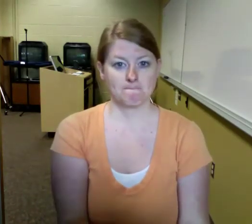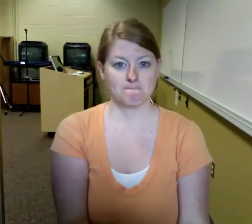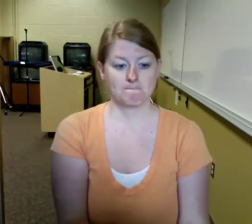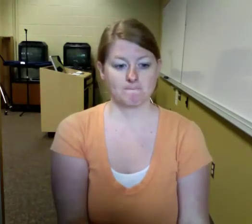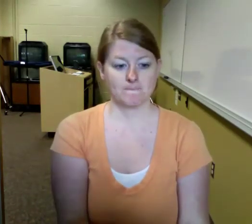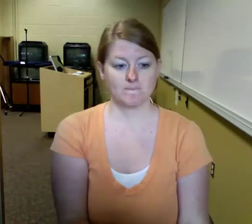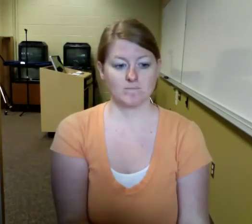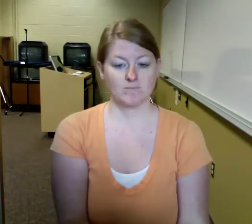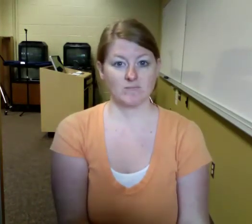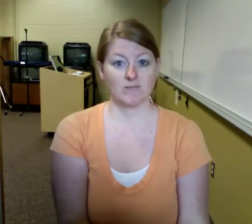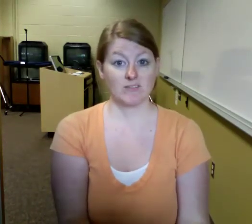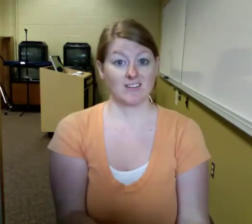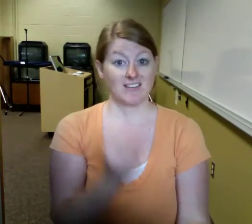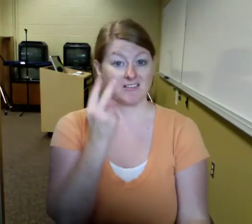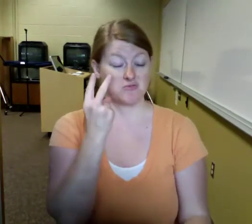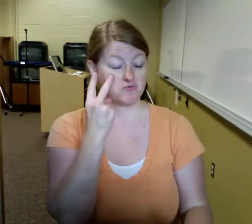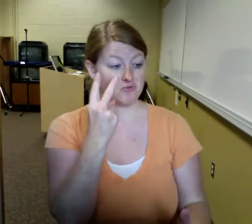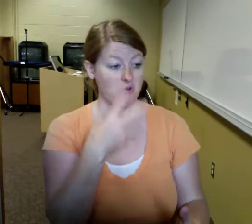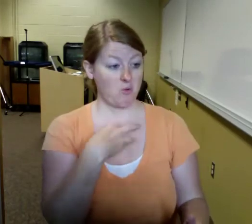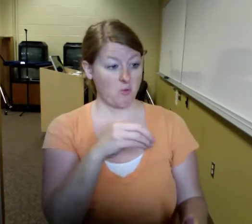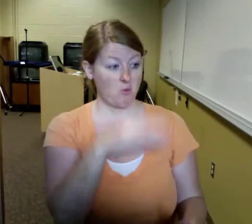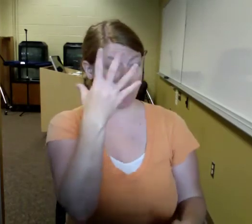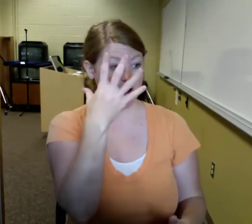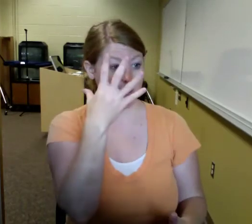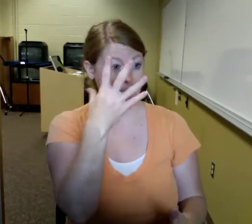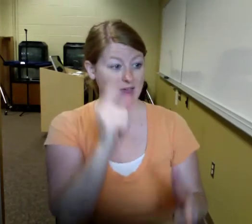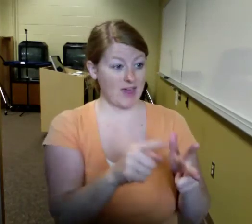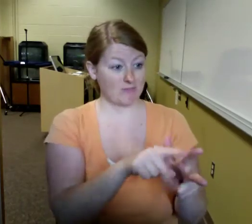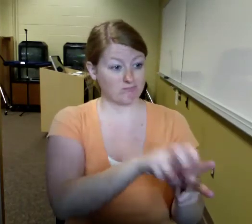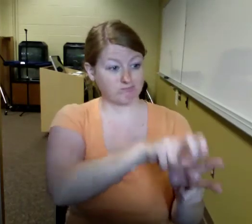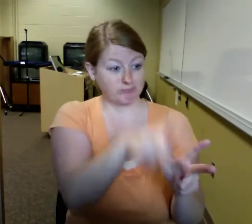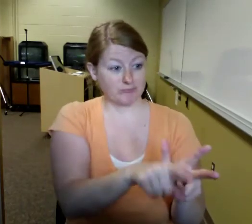and saw thereafter a white male running into the woods.